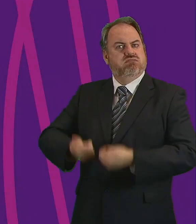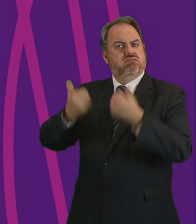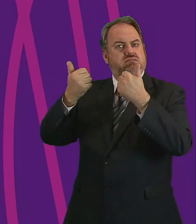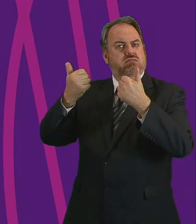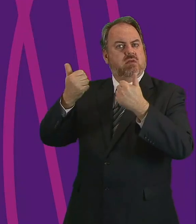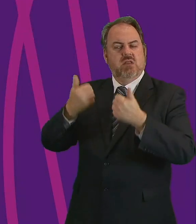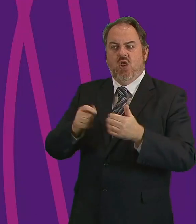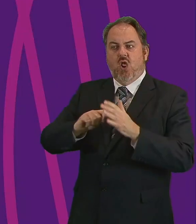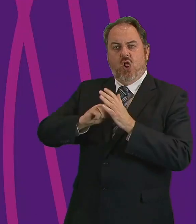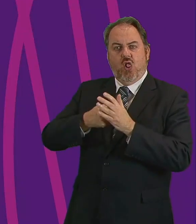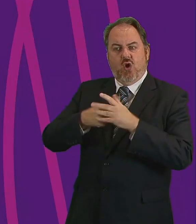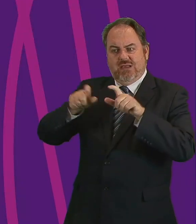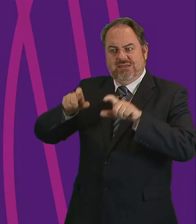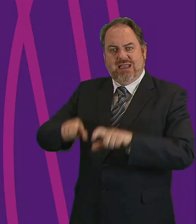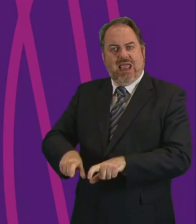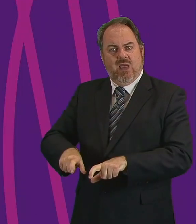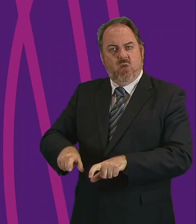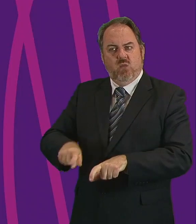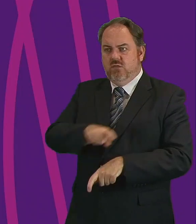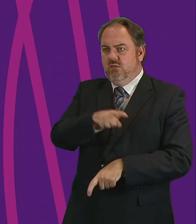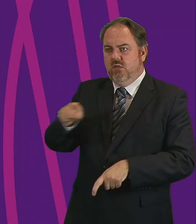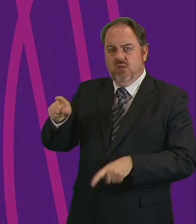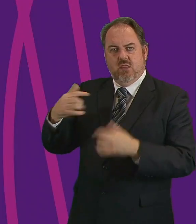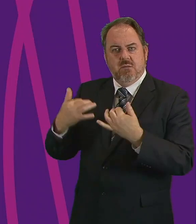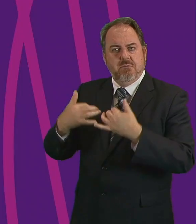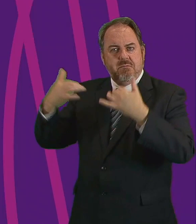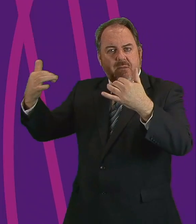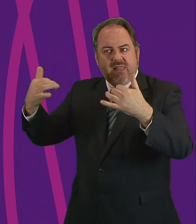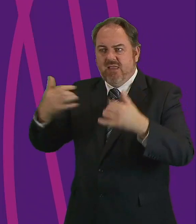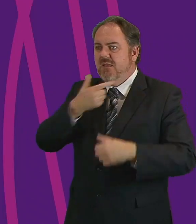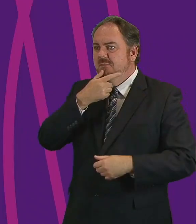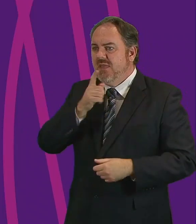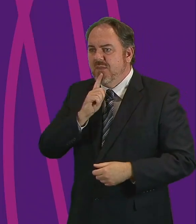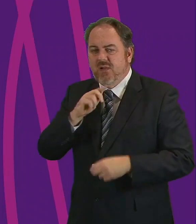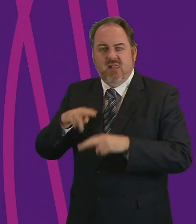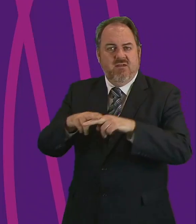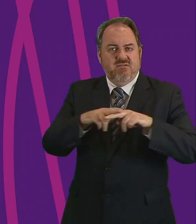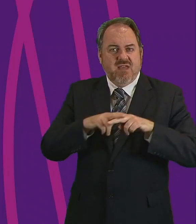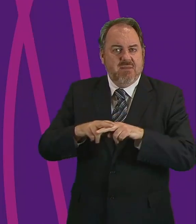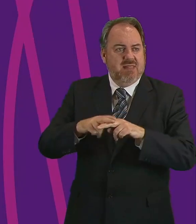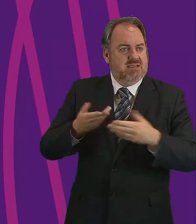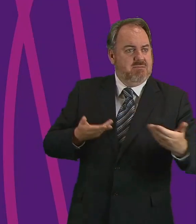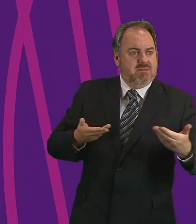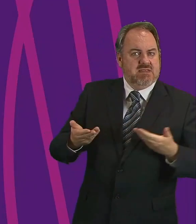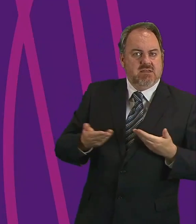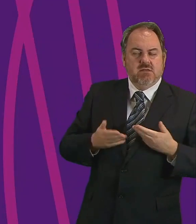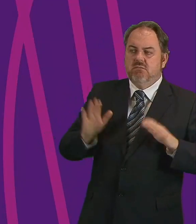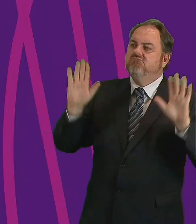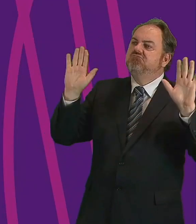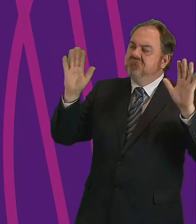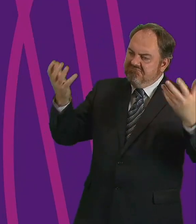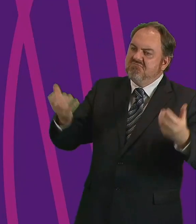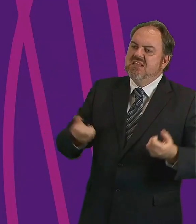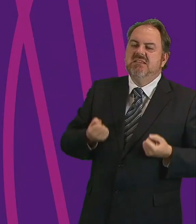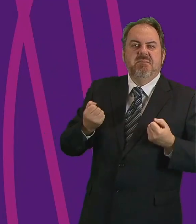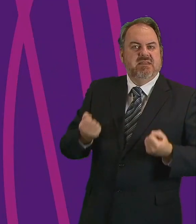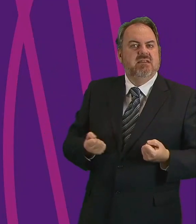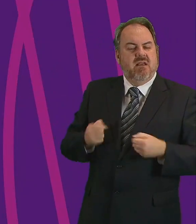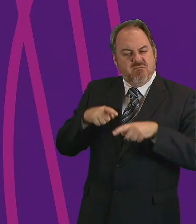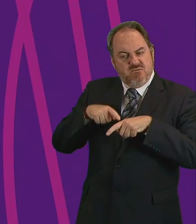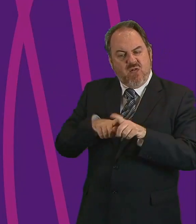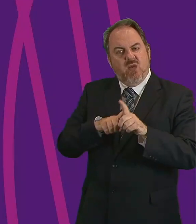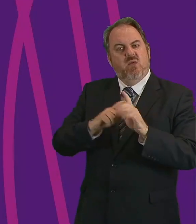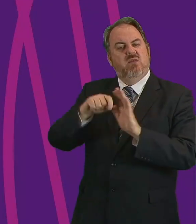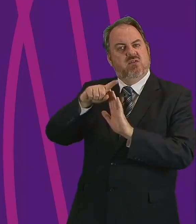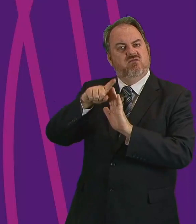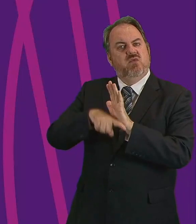voluntary, but families and businesses responded, and the UK Government and the Scottish Government provided financial support to try